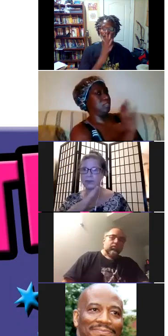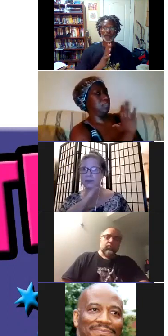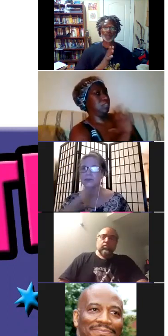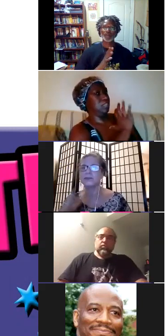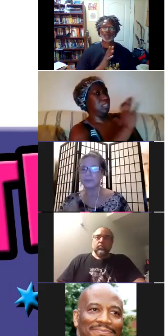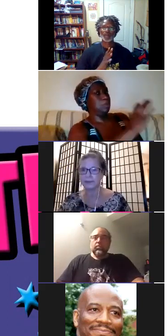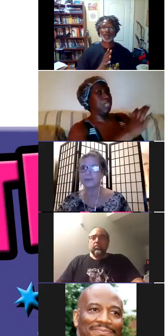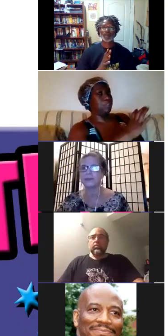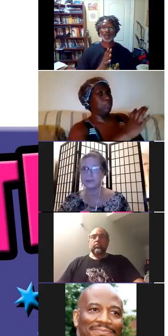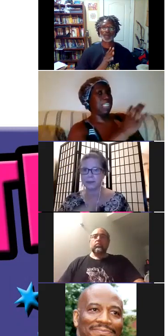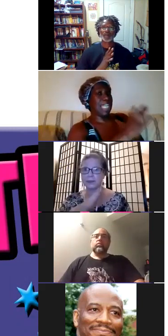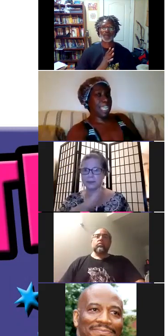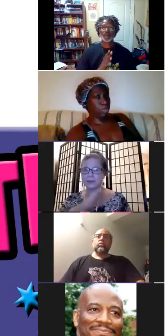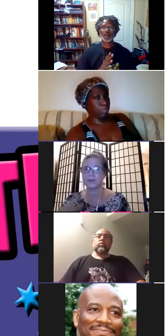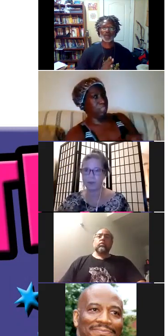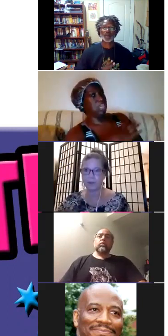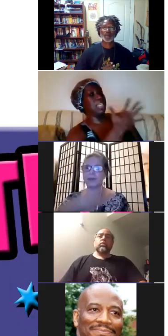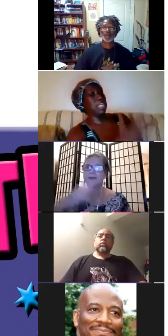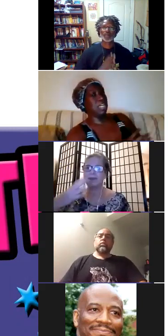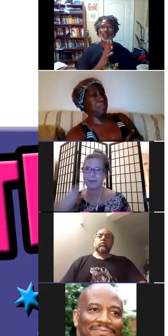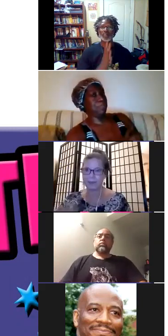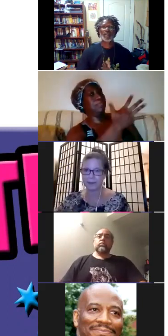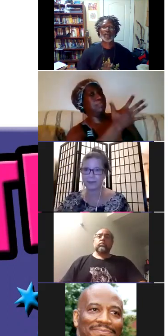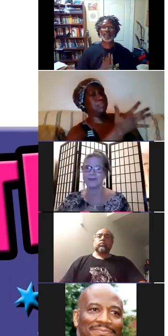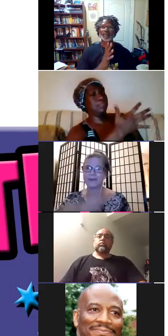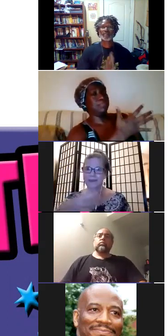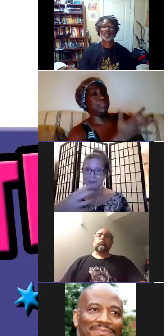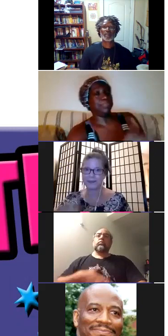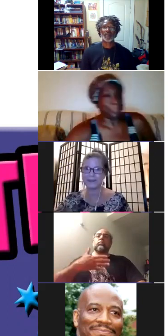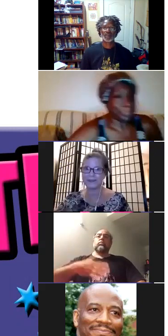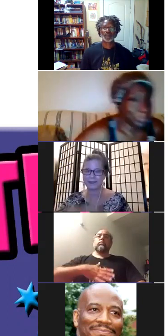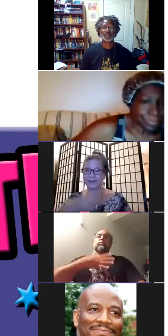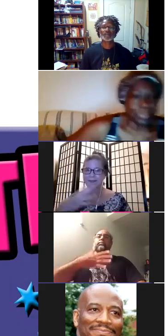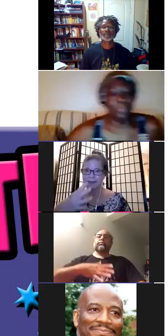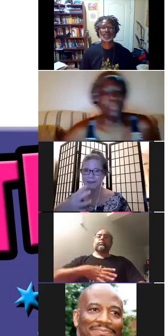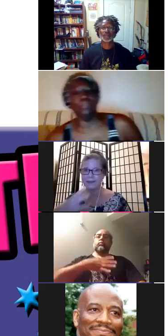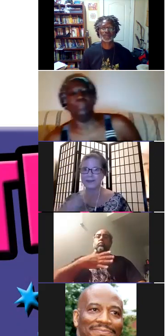chest. But polite would be coming up.